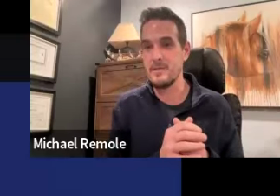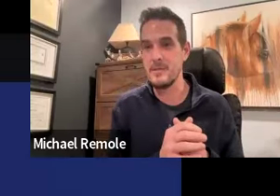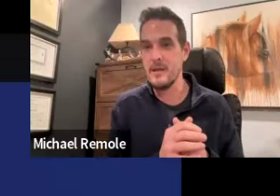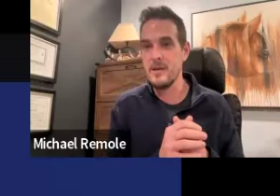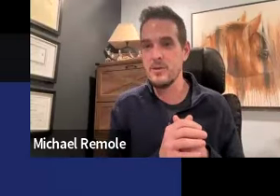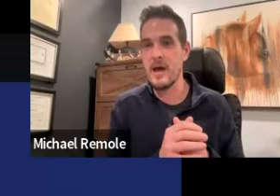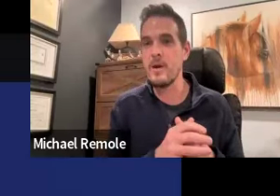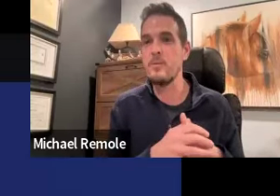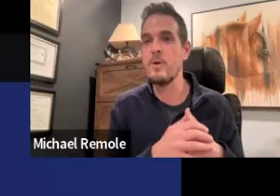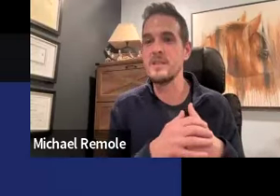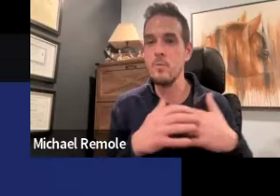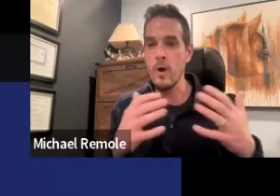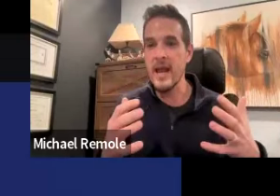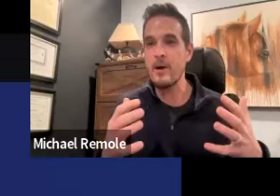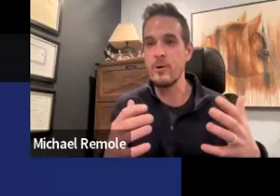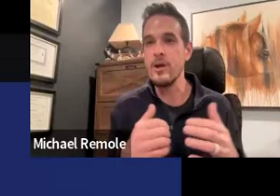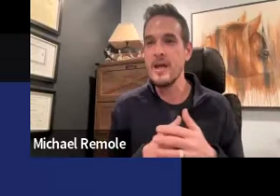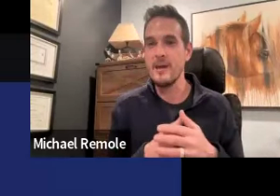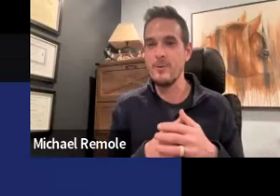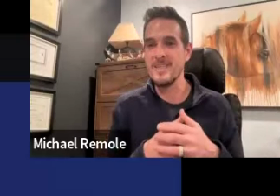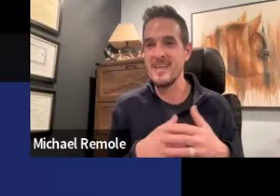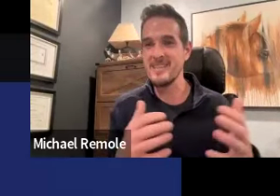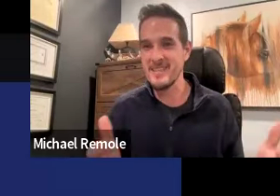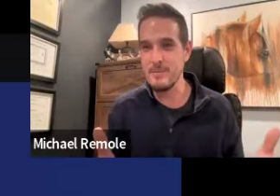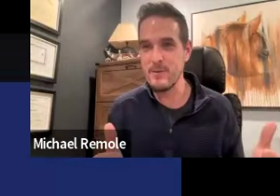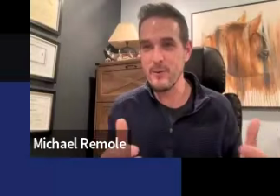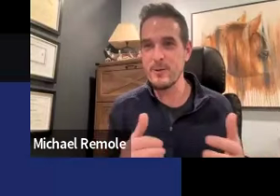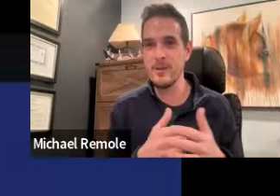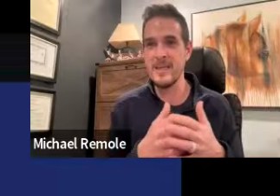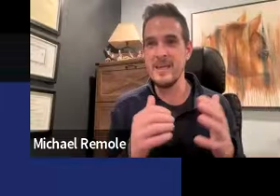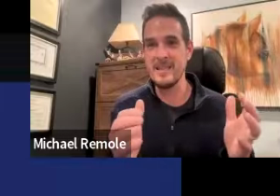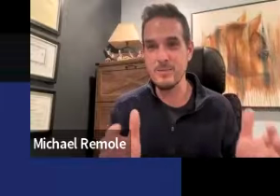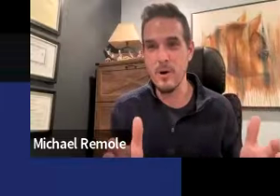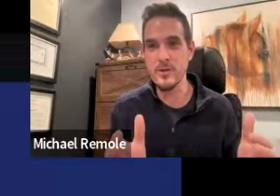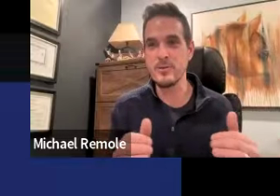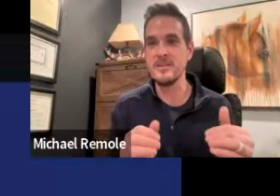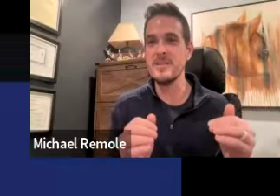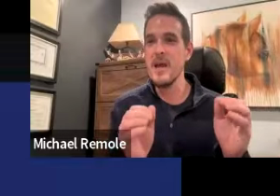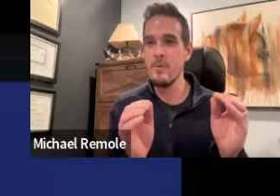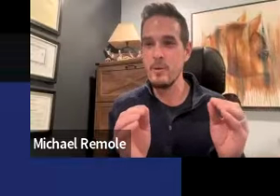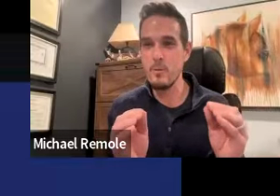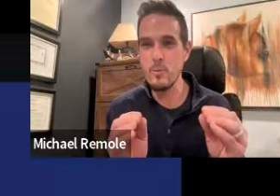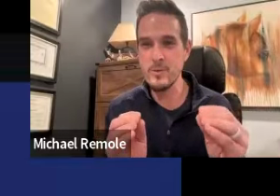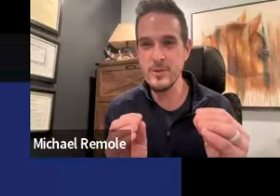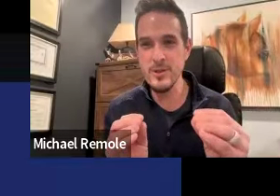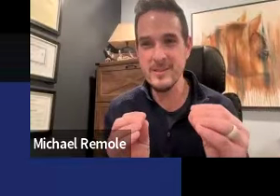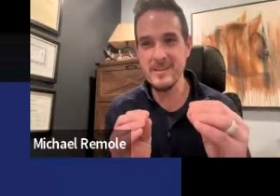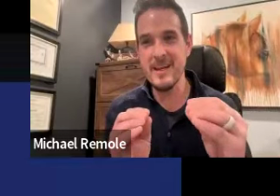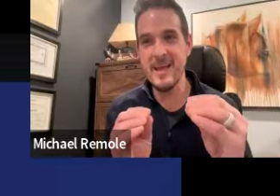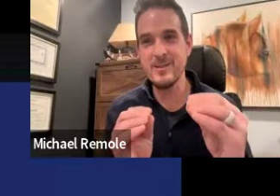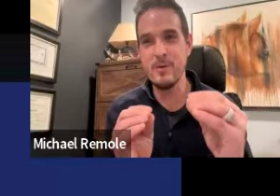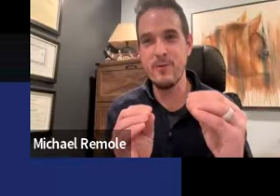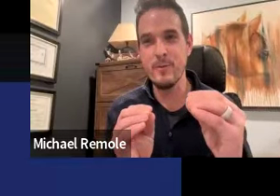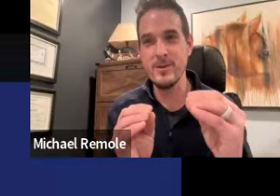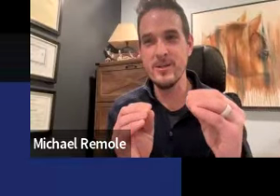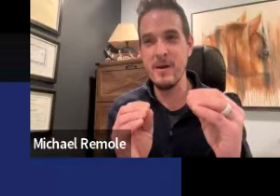couple times. So that way it wasn't 1 hour. It was he got to see me frequently in small doses. We would just get to